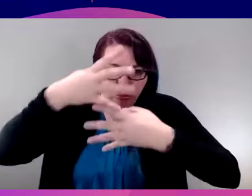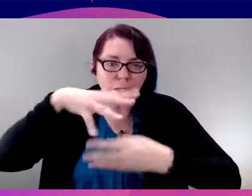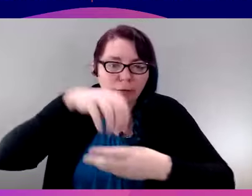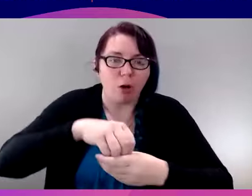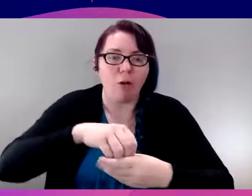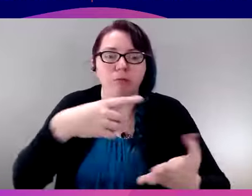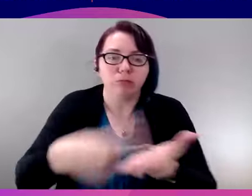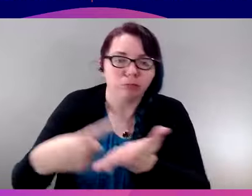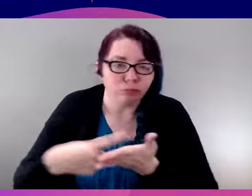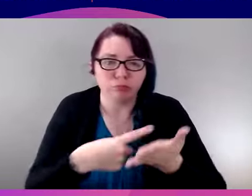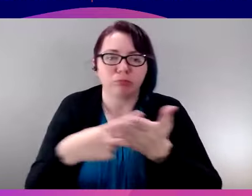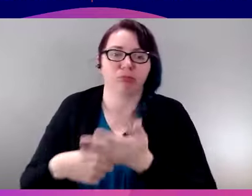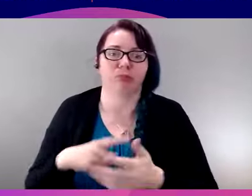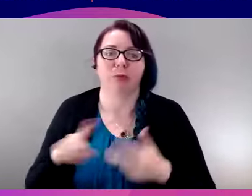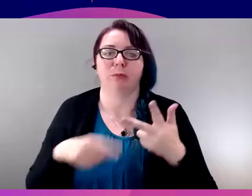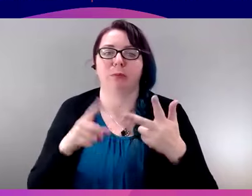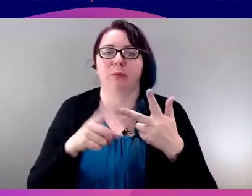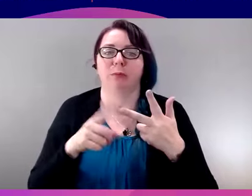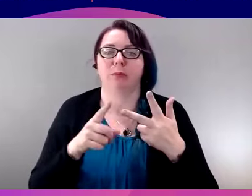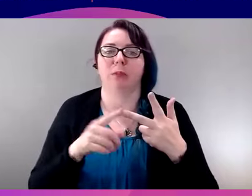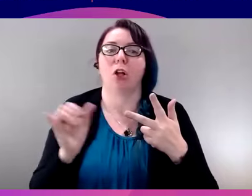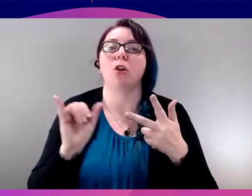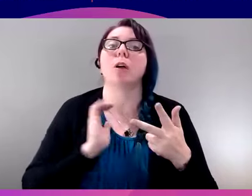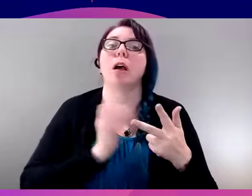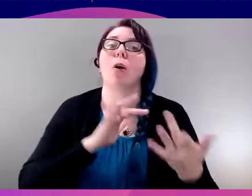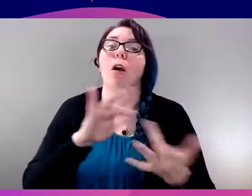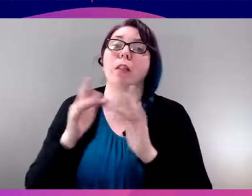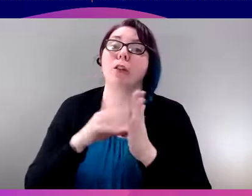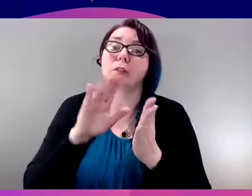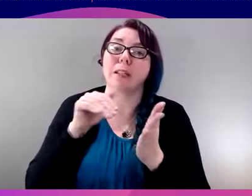participate in one of our online learning modules and share your feedback.